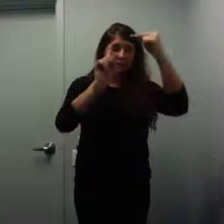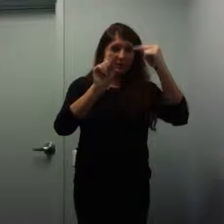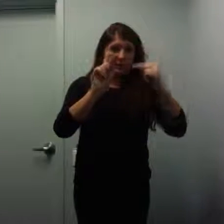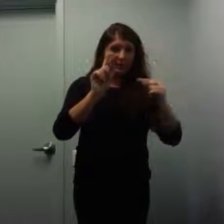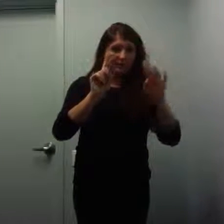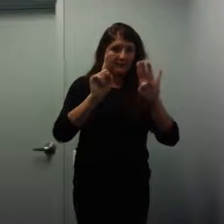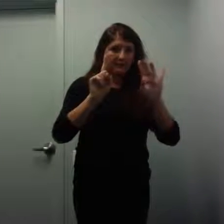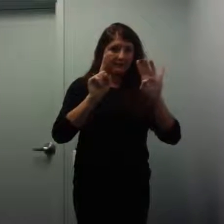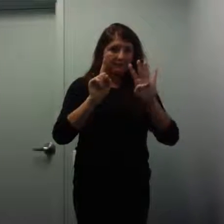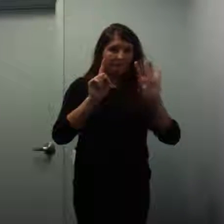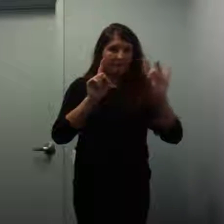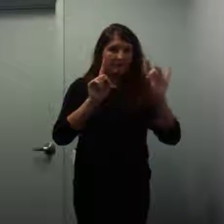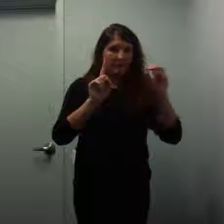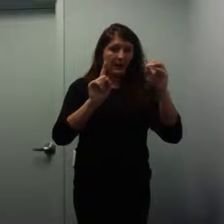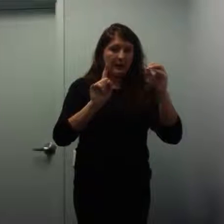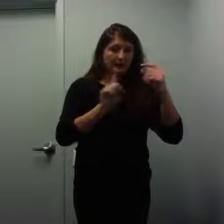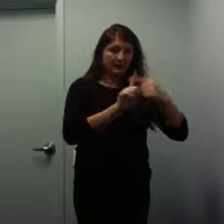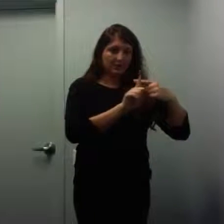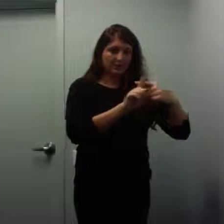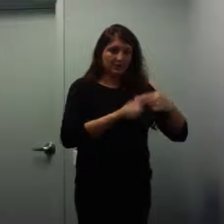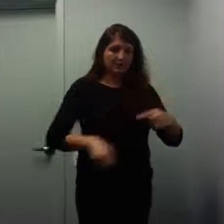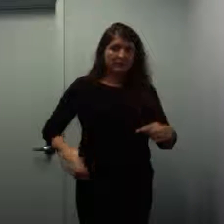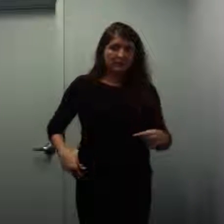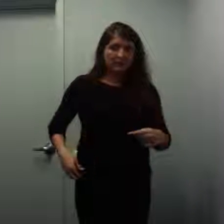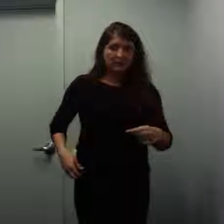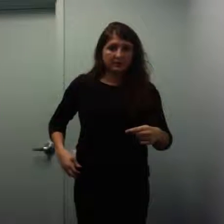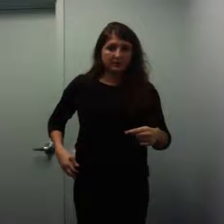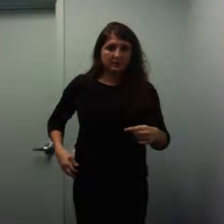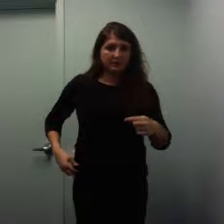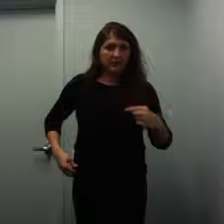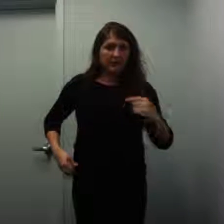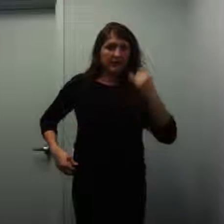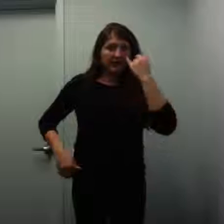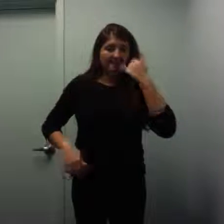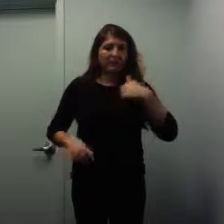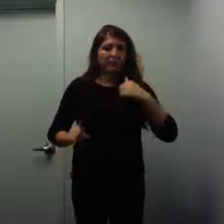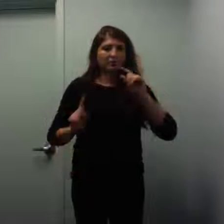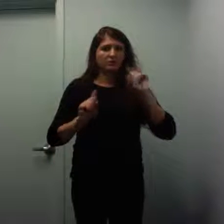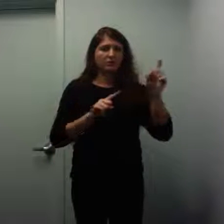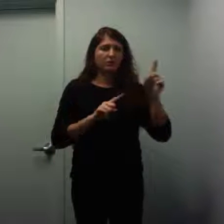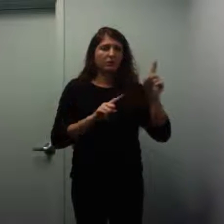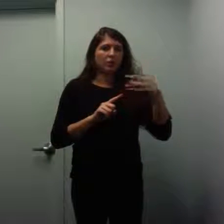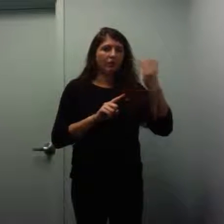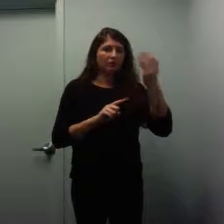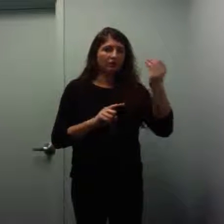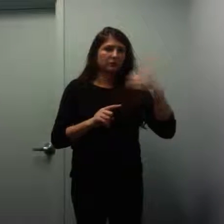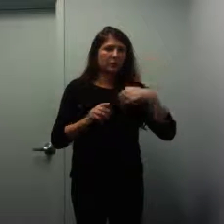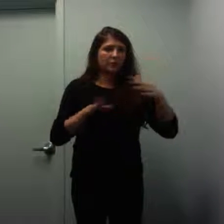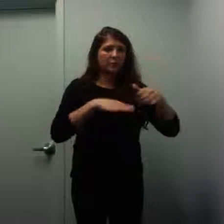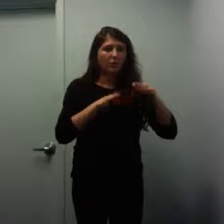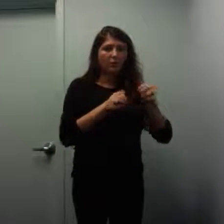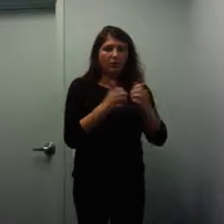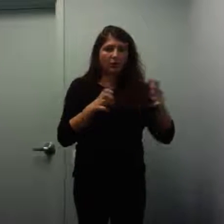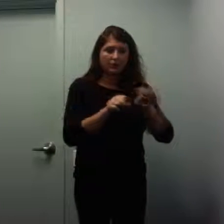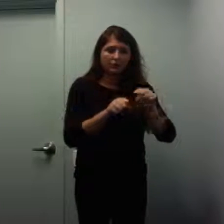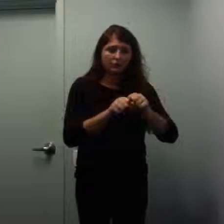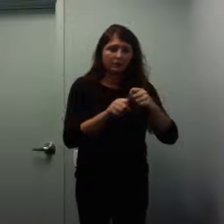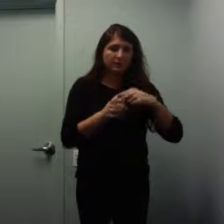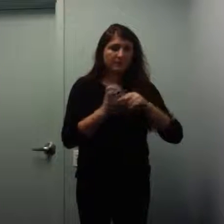through the tulips this morning, I would have gotten my shoes wet or my toes or whatever. That's the dew point.